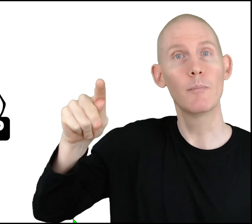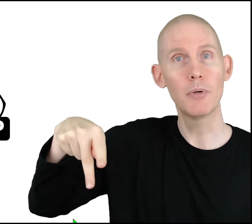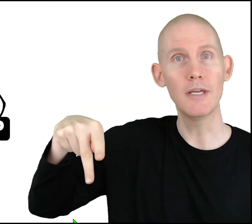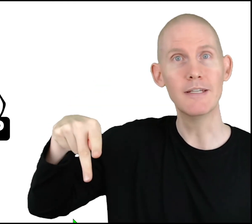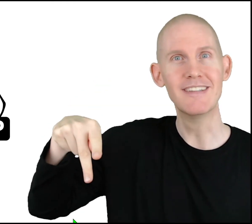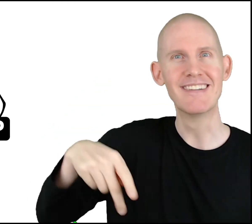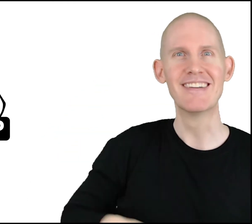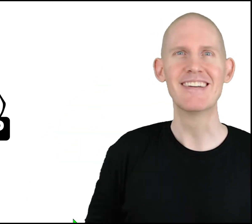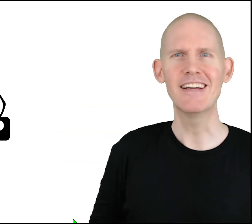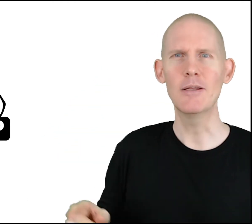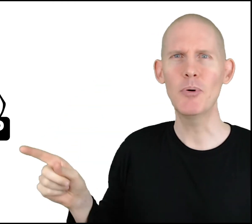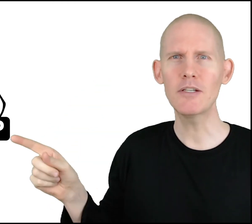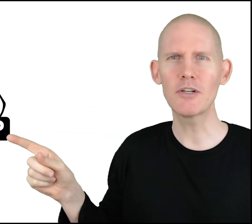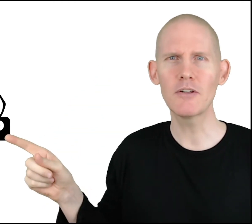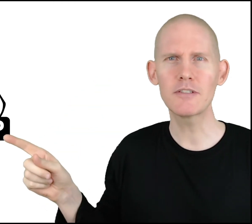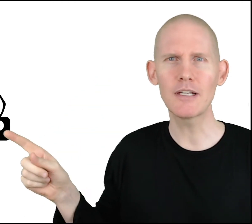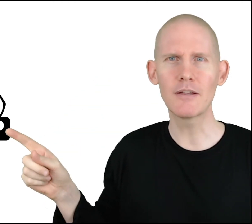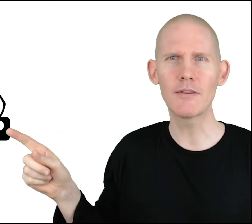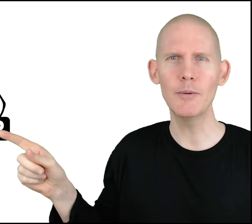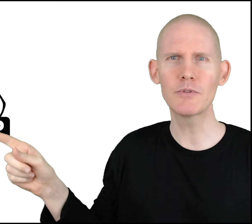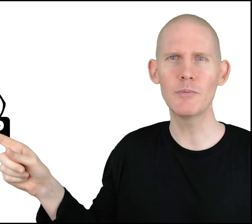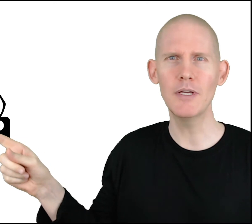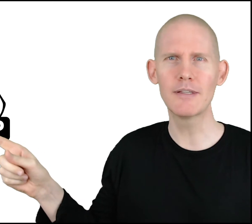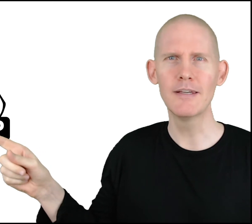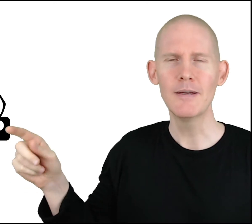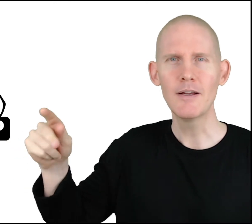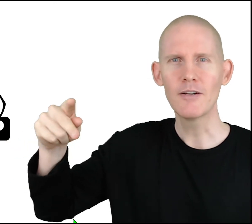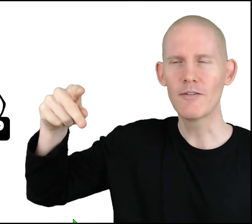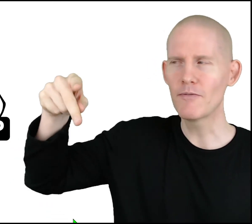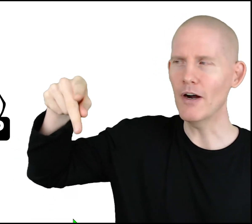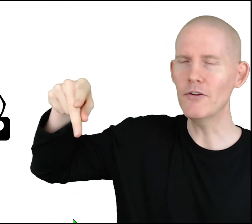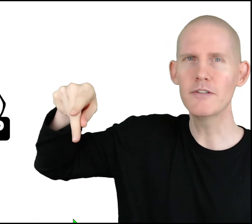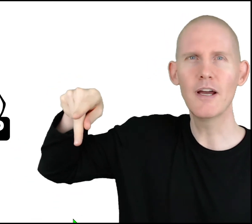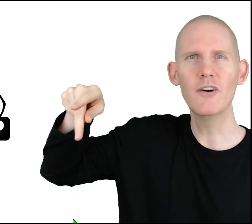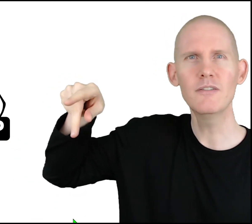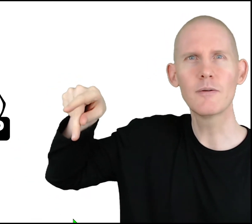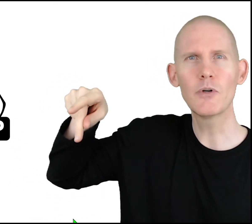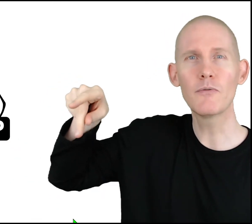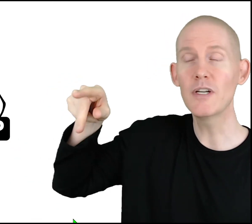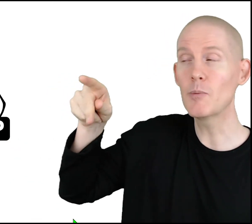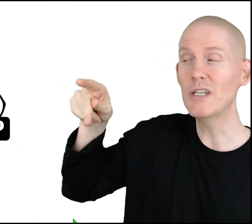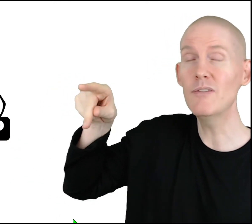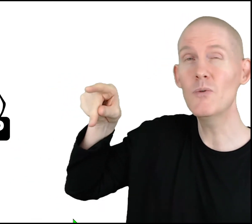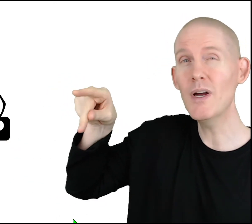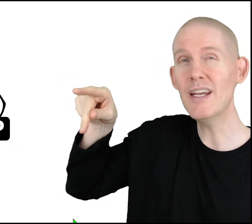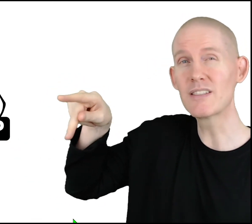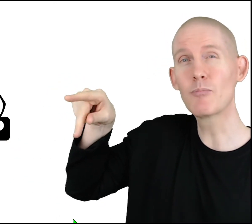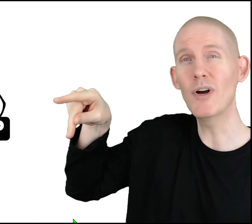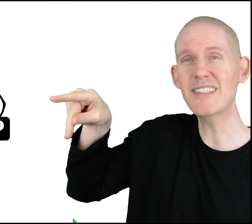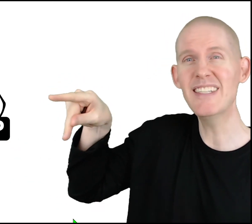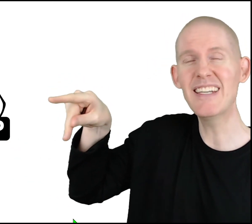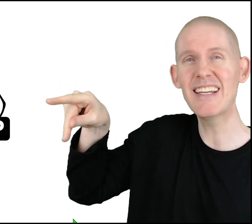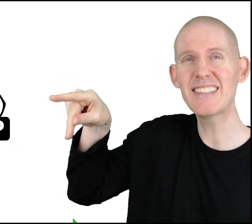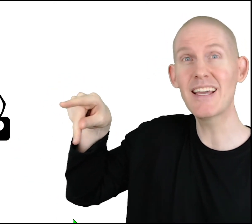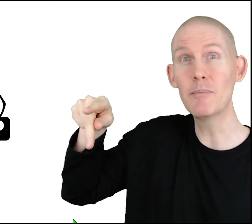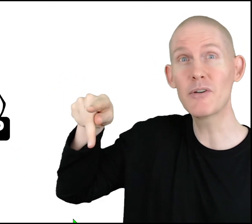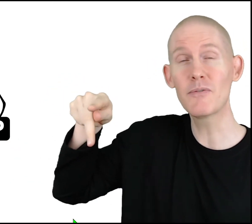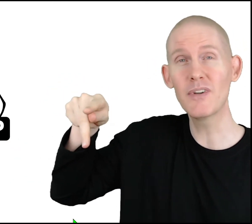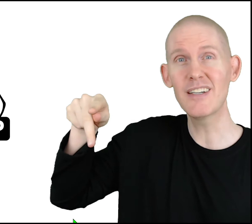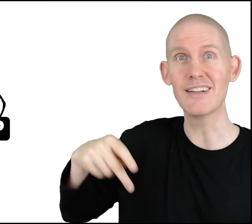P. In the picture, it looks like the thumb's a bit farther down the middle finger, but either way, it's pressing against that middle finger. All